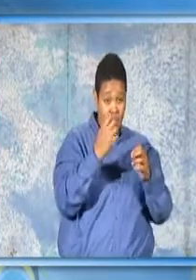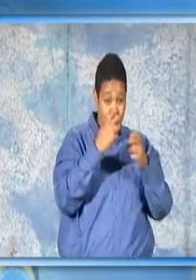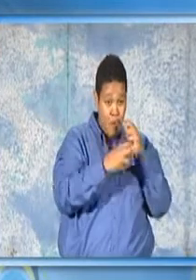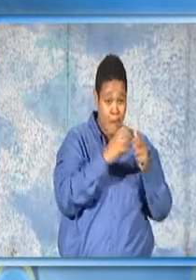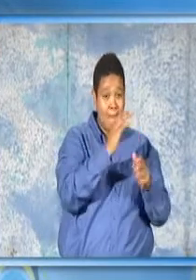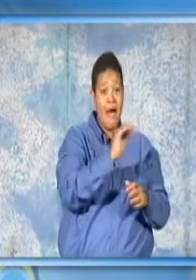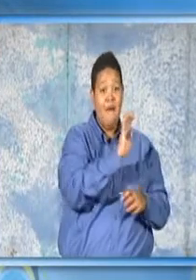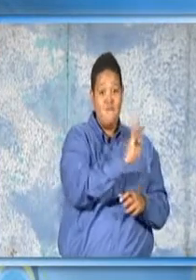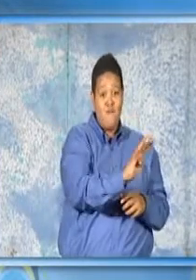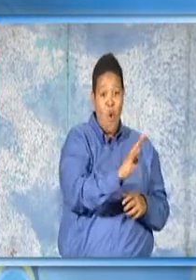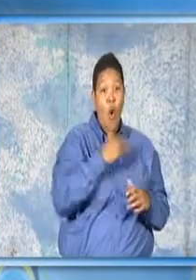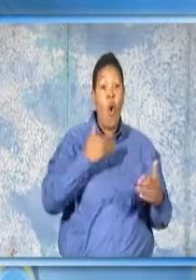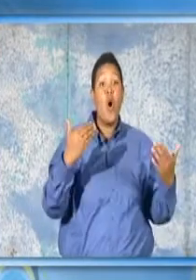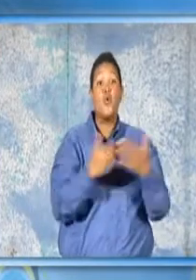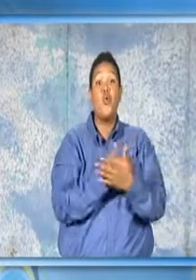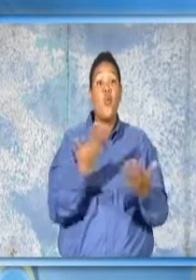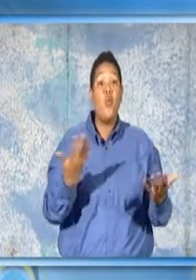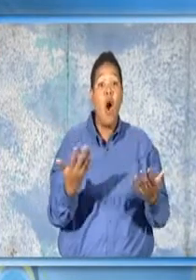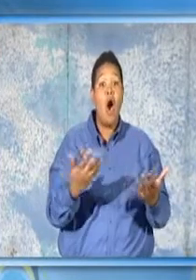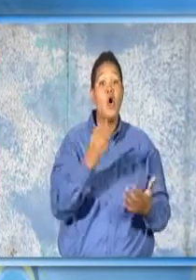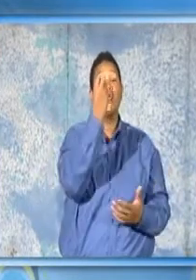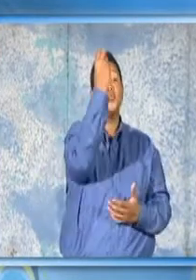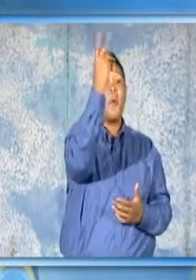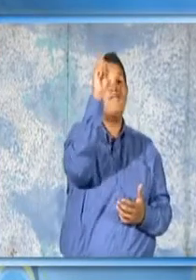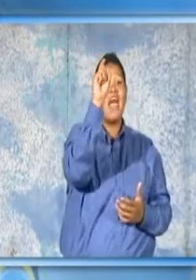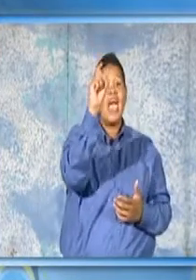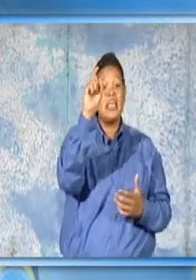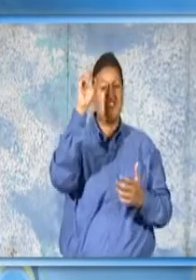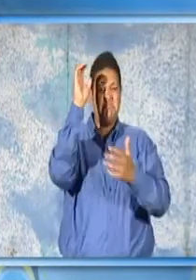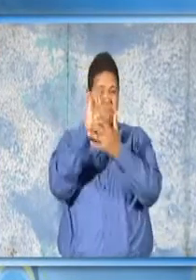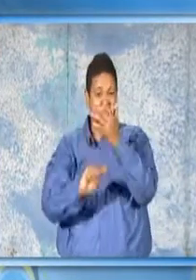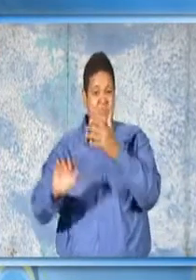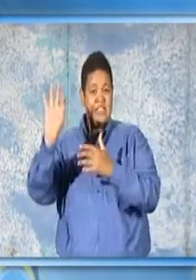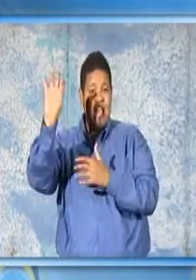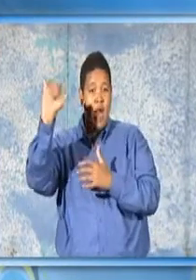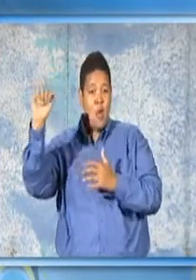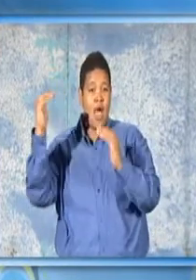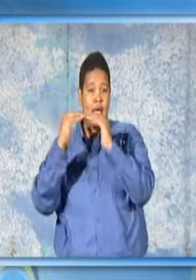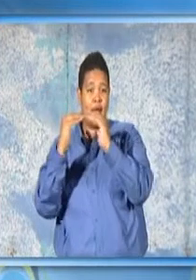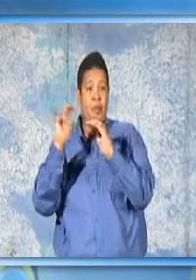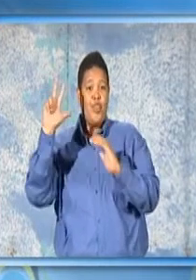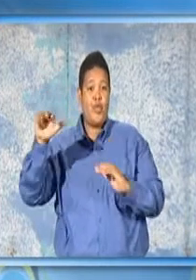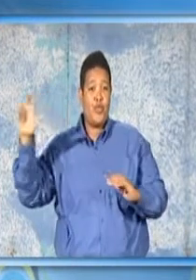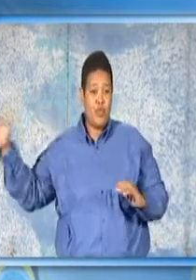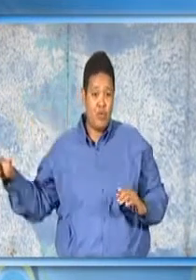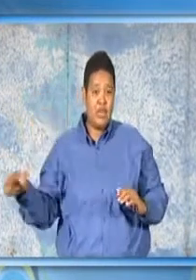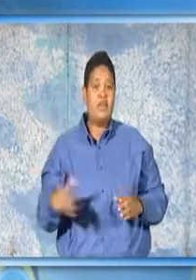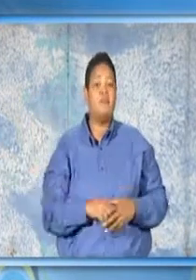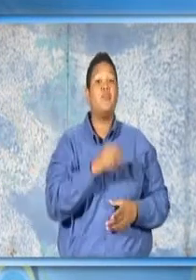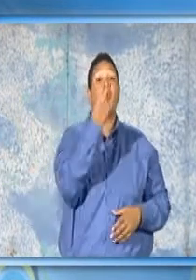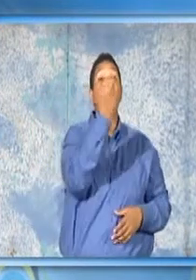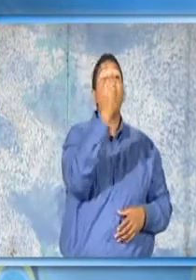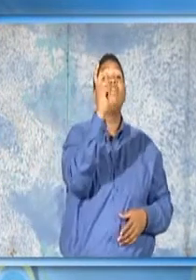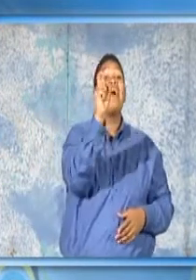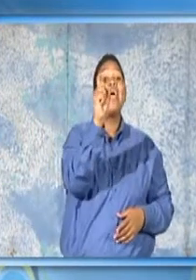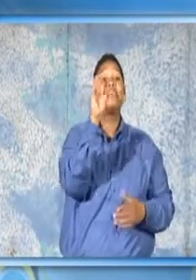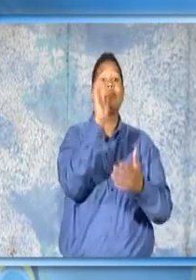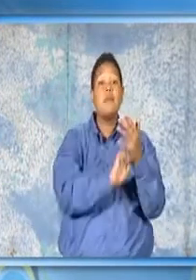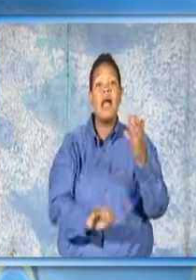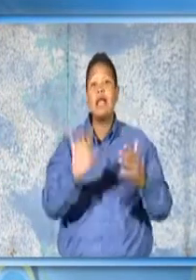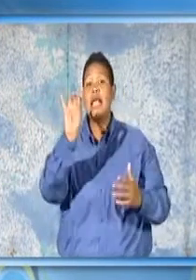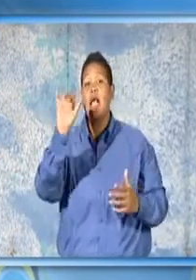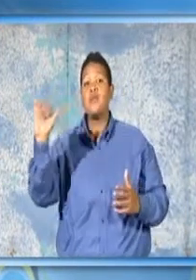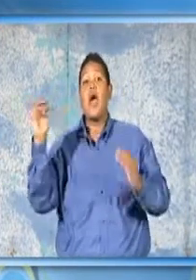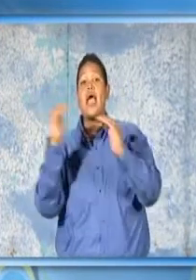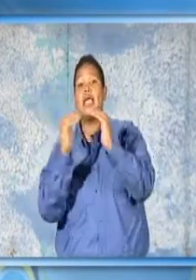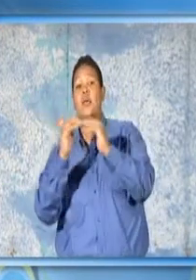new equations are 12x minus 9y equals 33 and 12x minus 8y